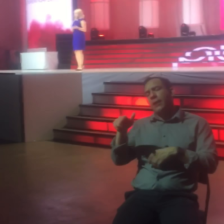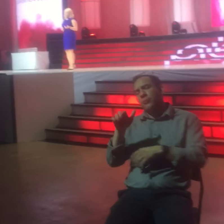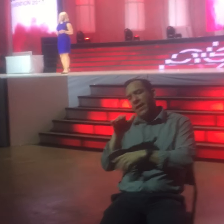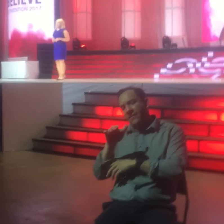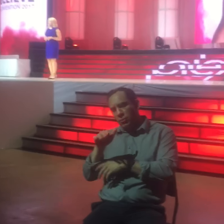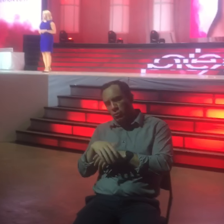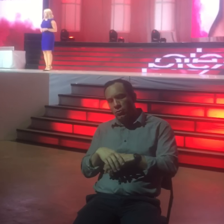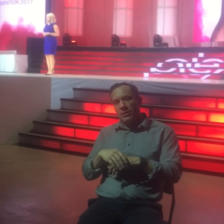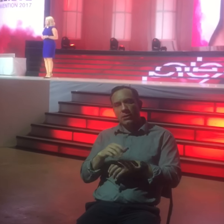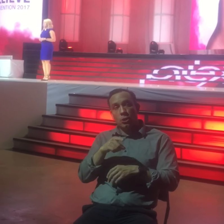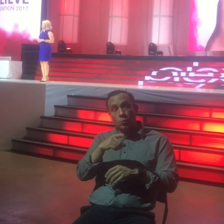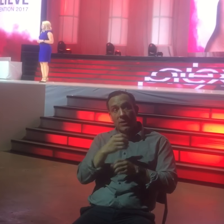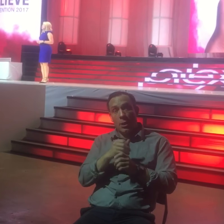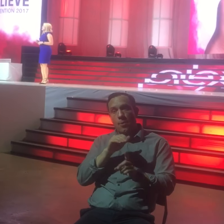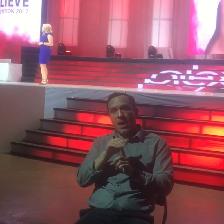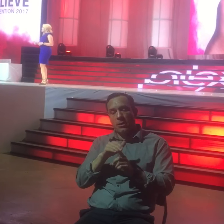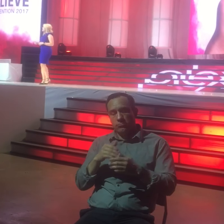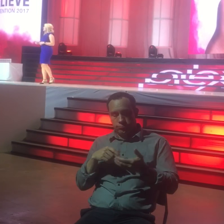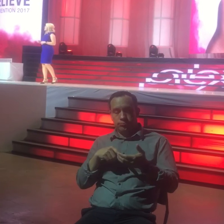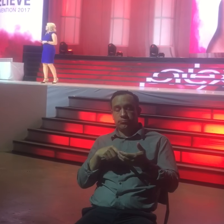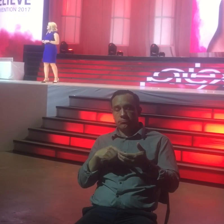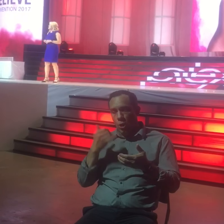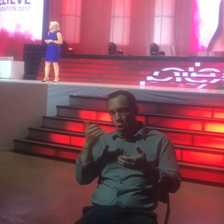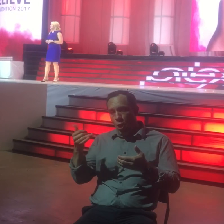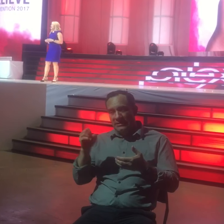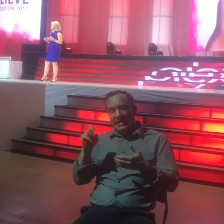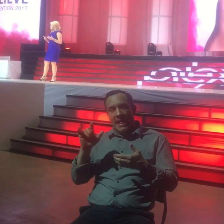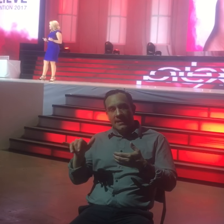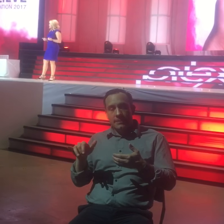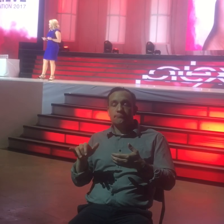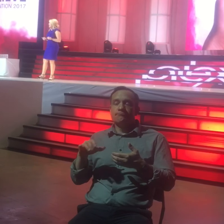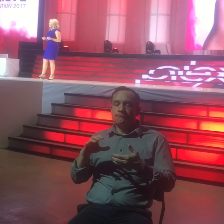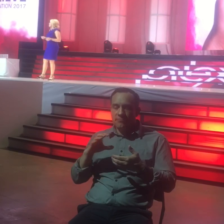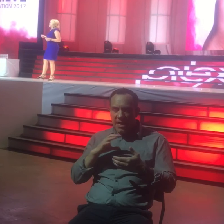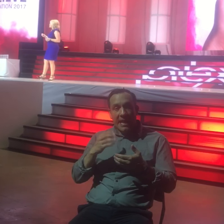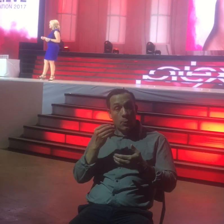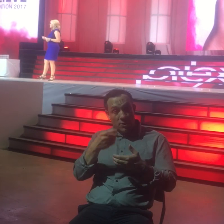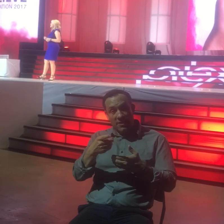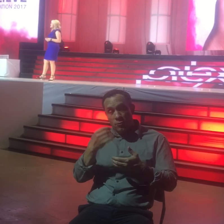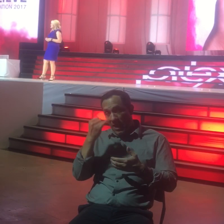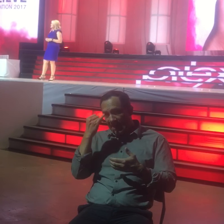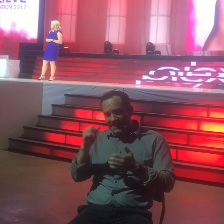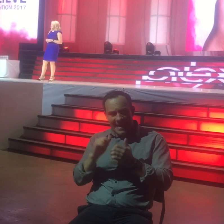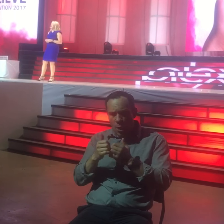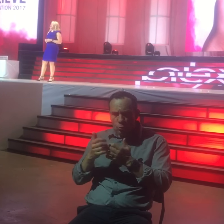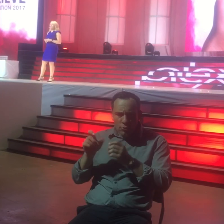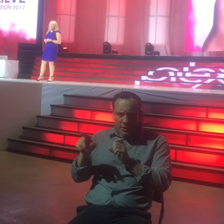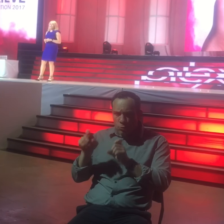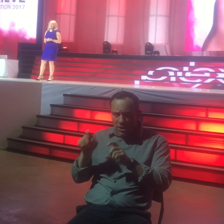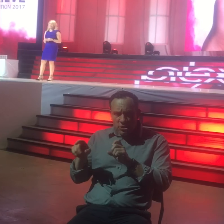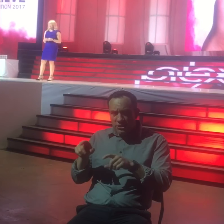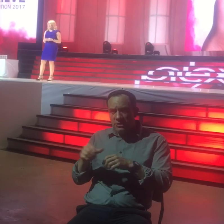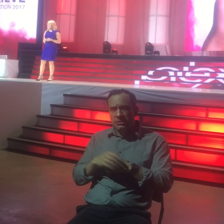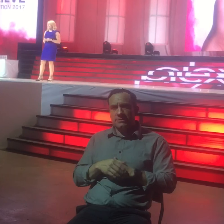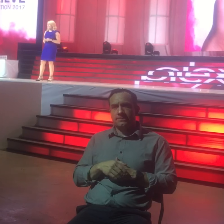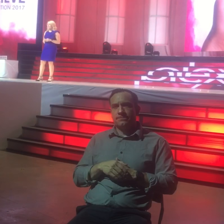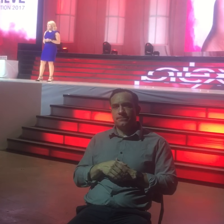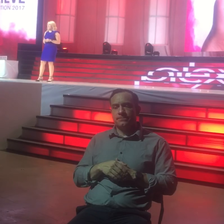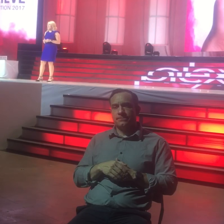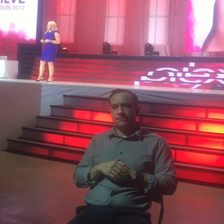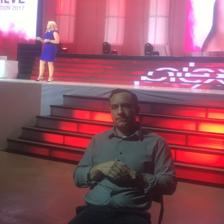Sally if she hasn't called you. The reminder will give you ideas on how to engage Sally and make sure that she starts down her road to